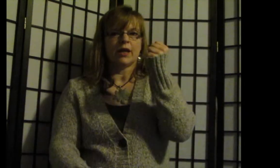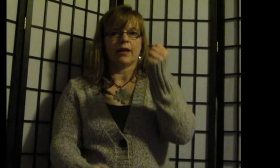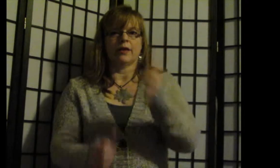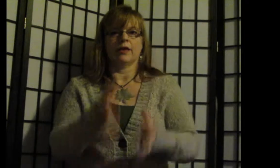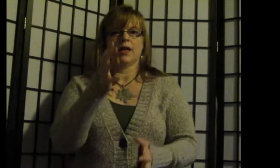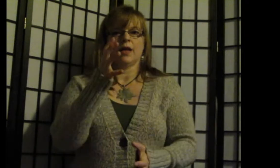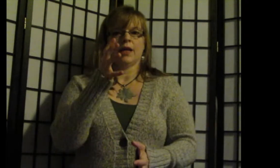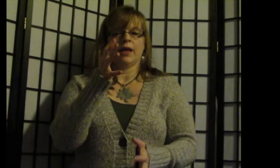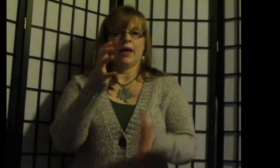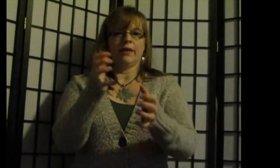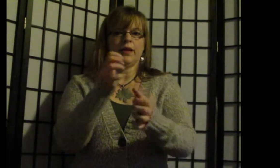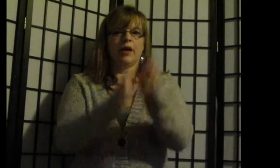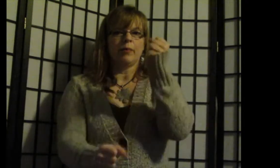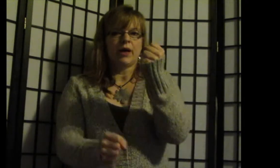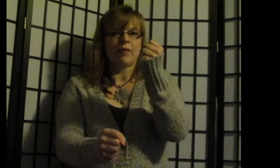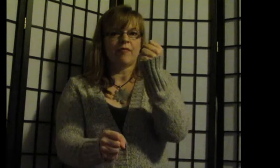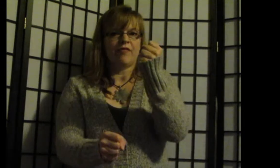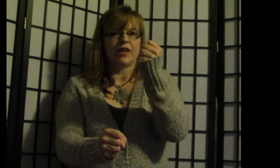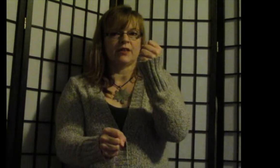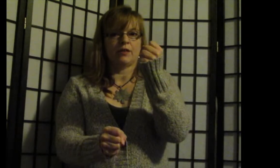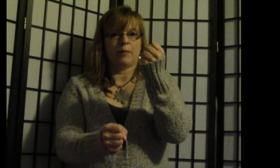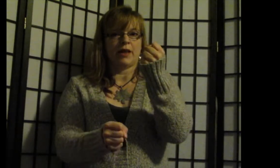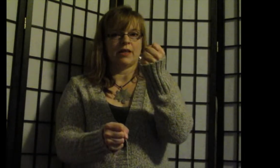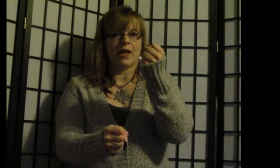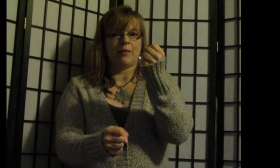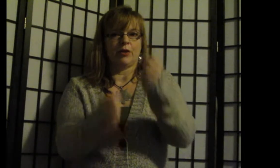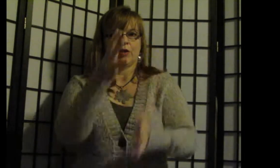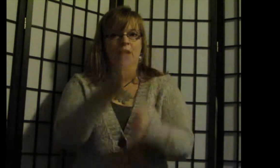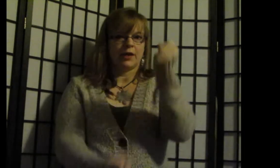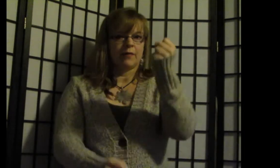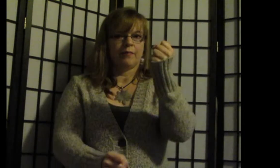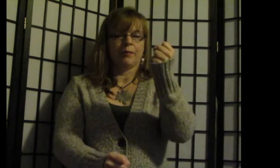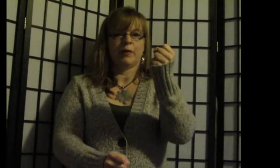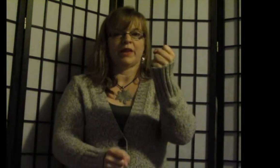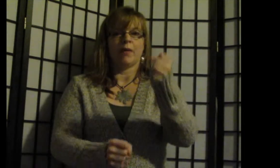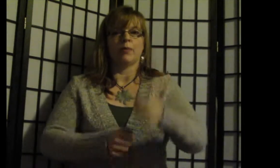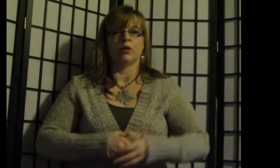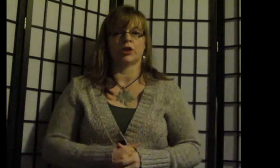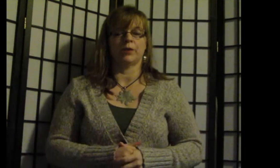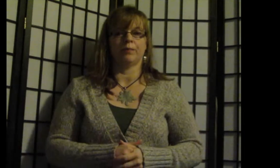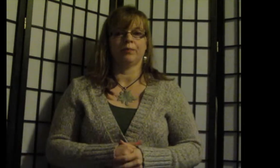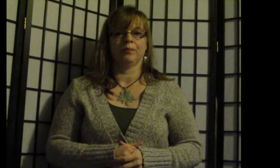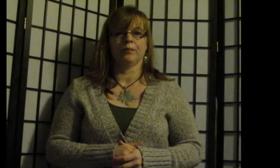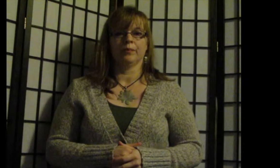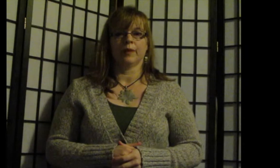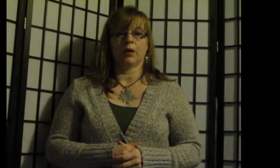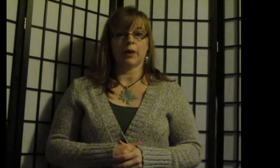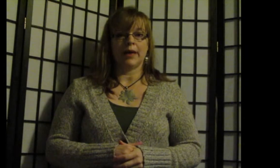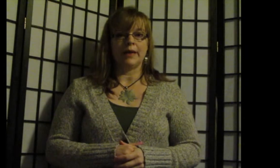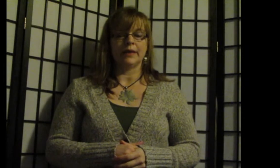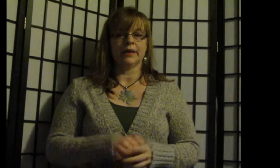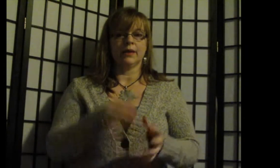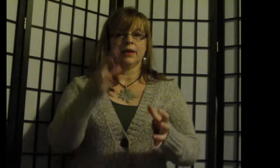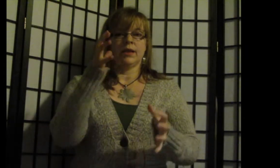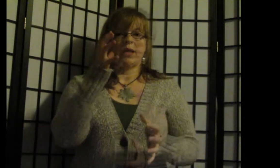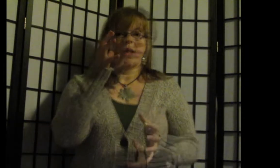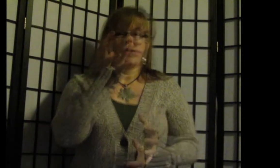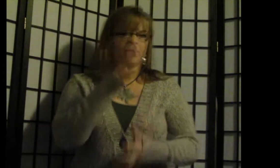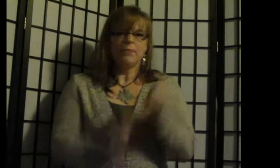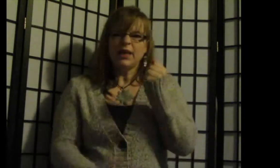together. And then they'll become fists by the time you're done with that motion. Okay?